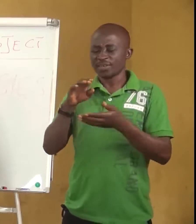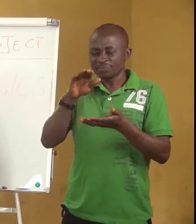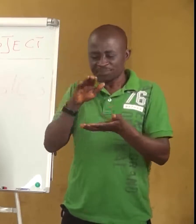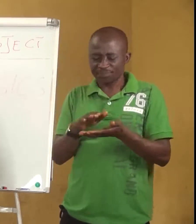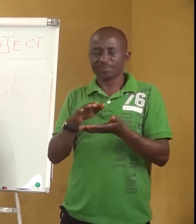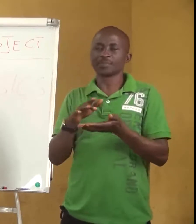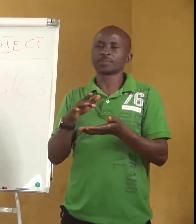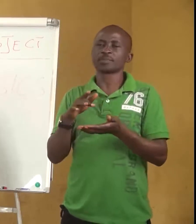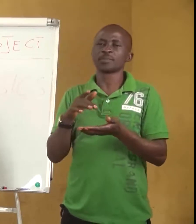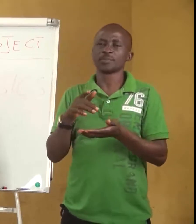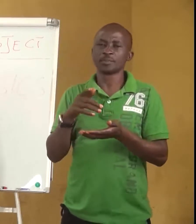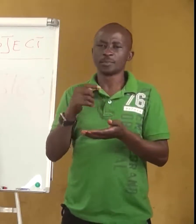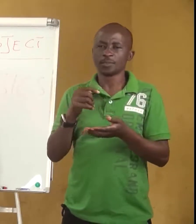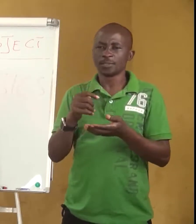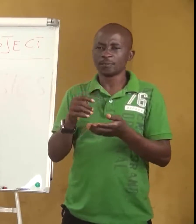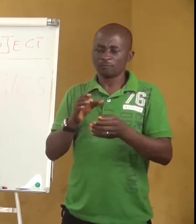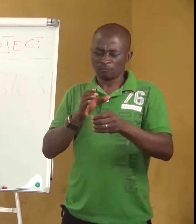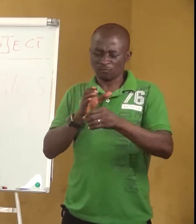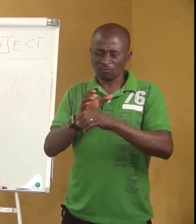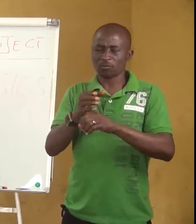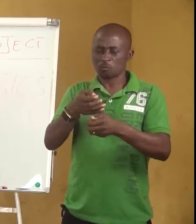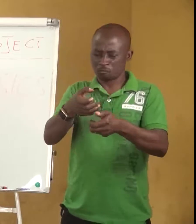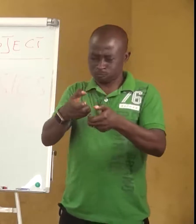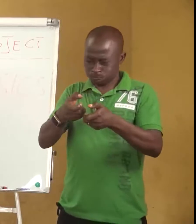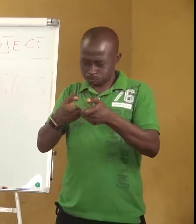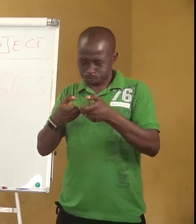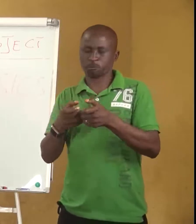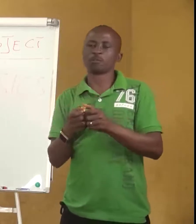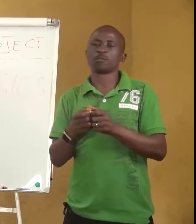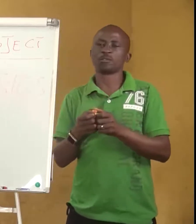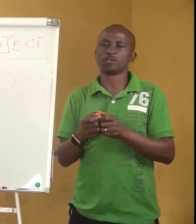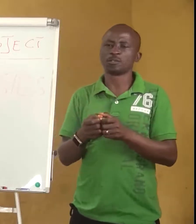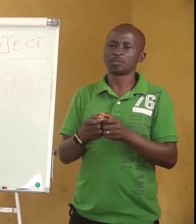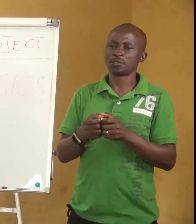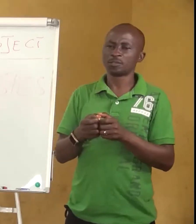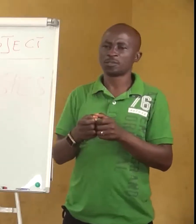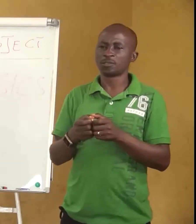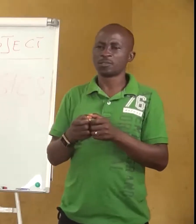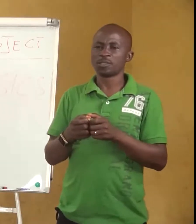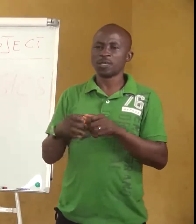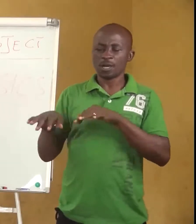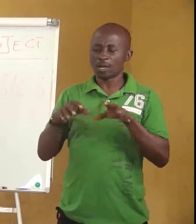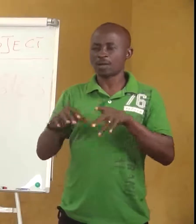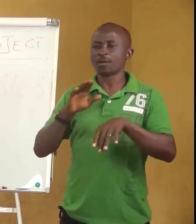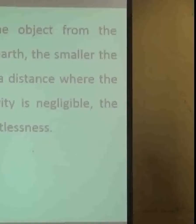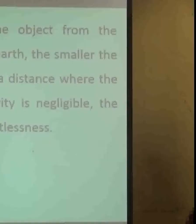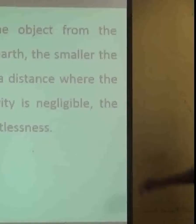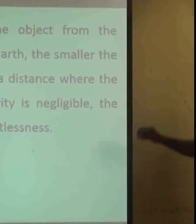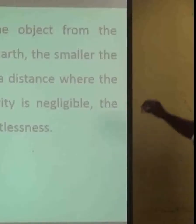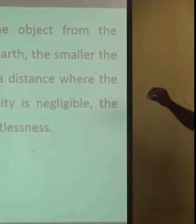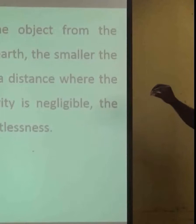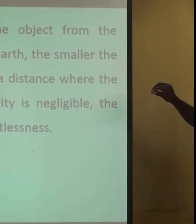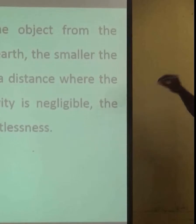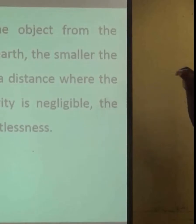lesser the gravitational pull or the acceleration due to gravity acting on that object.